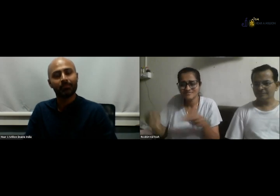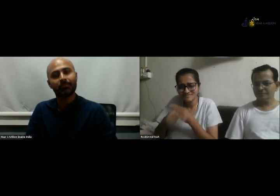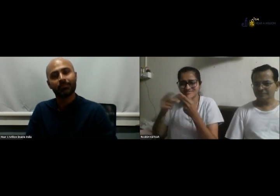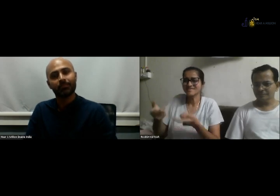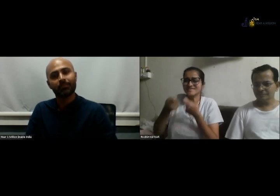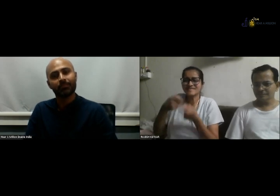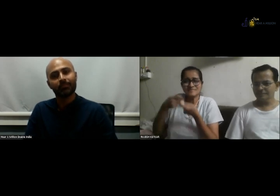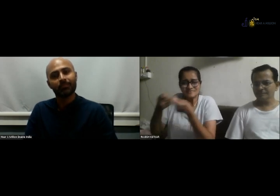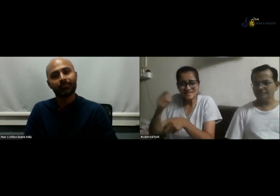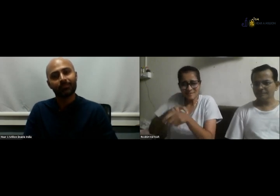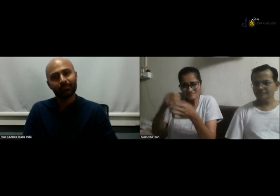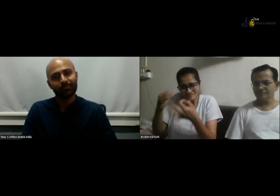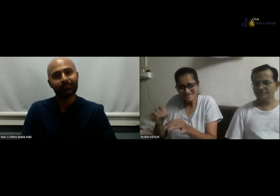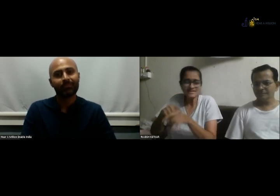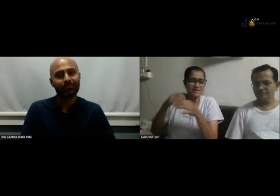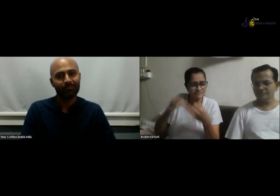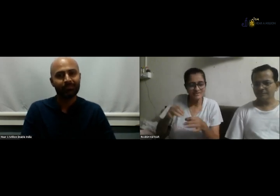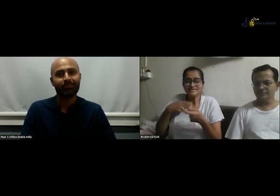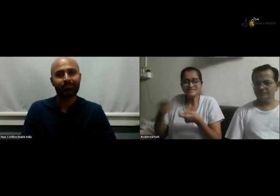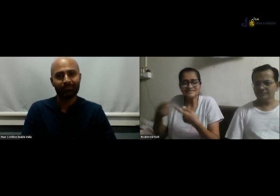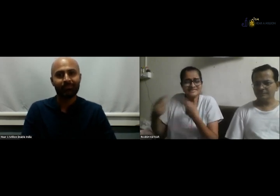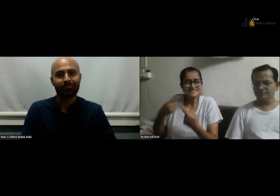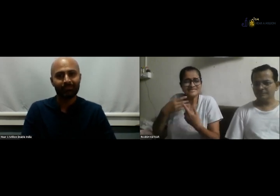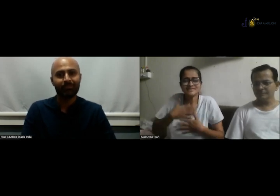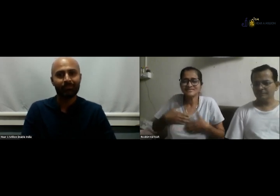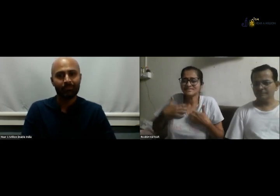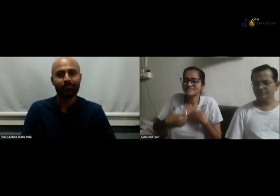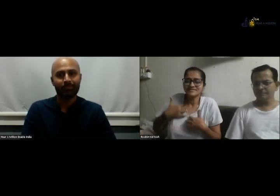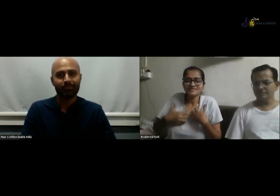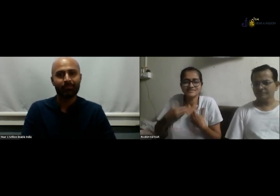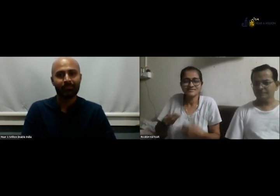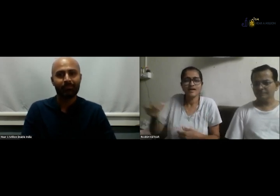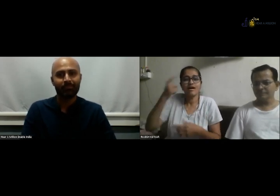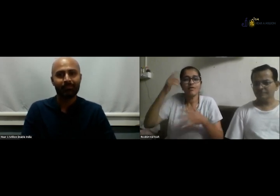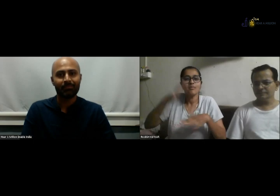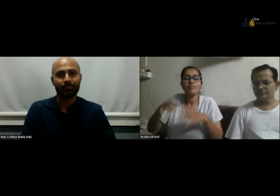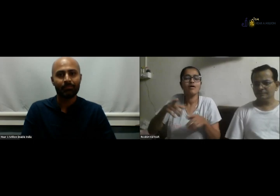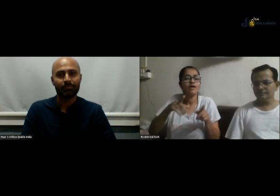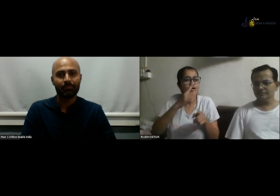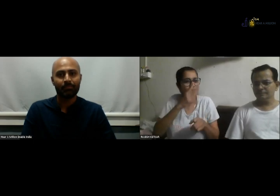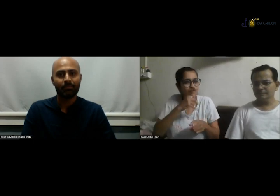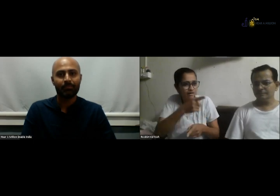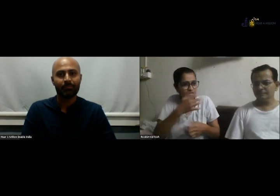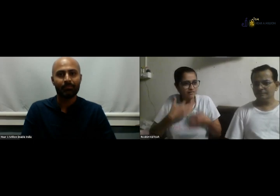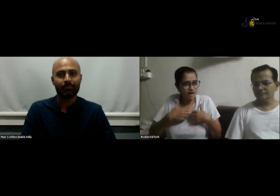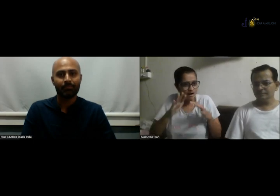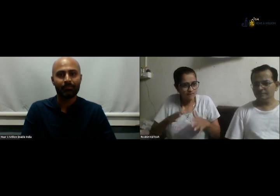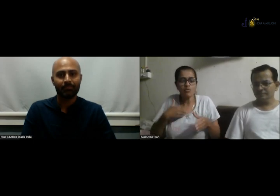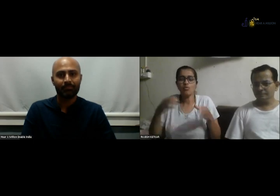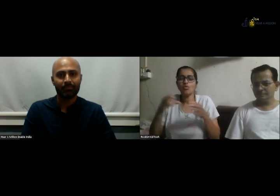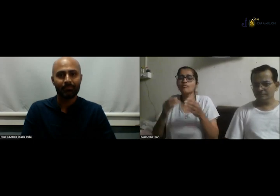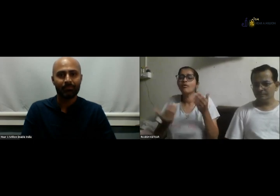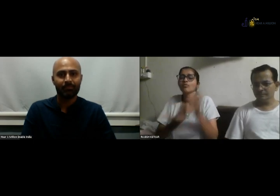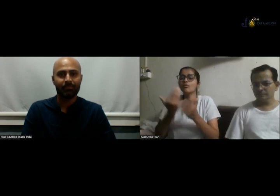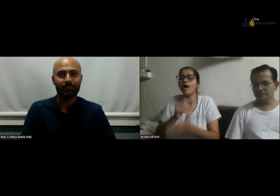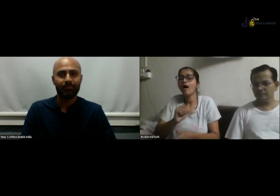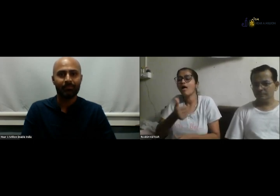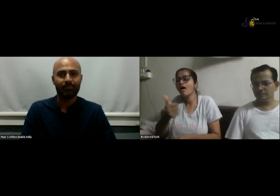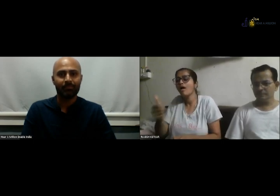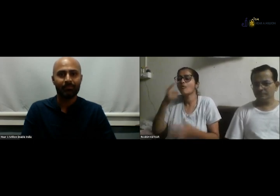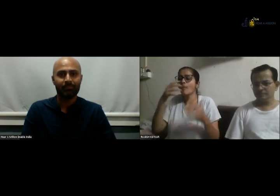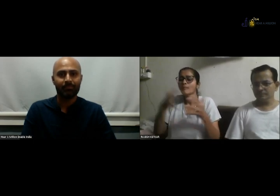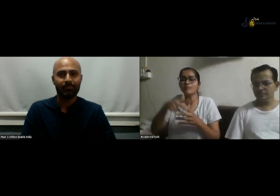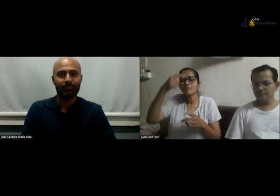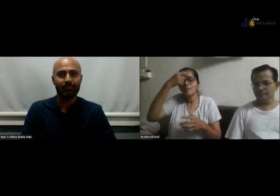a lot of discussion, and we had a video call as well whenever we are free. And she's so